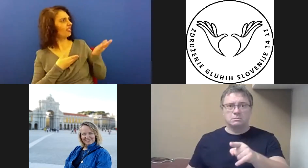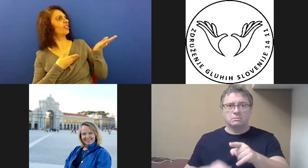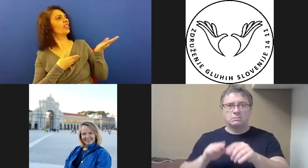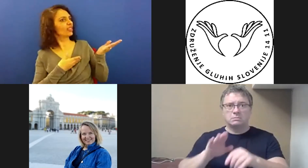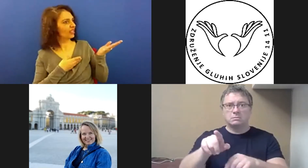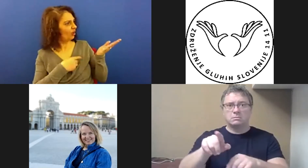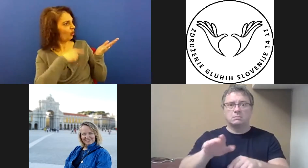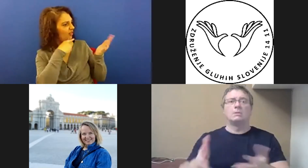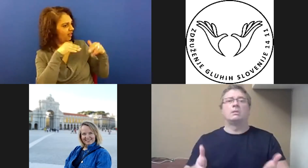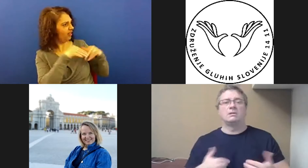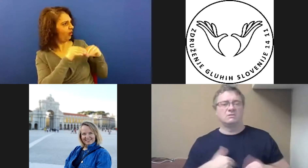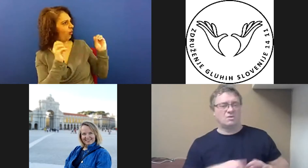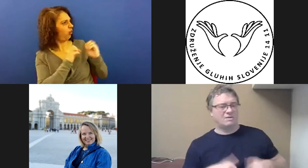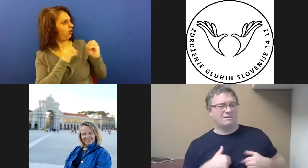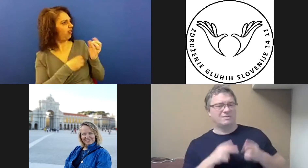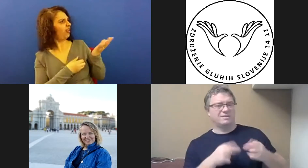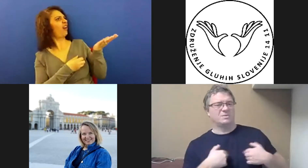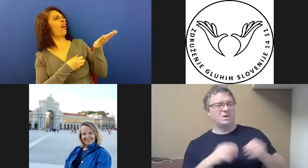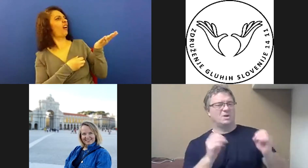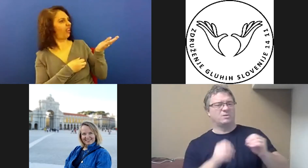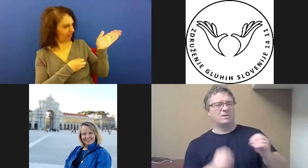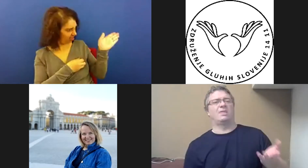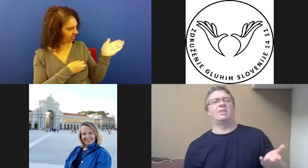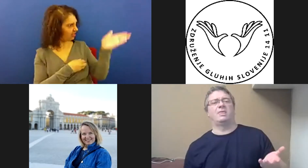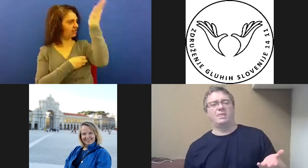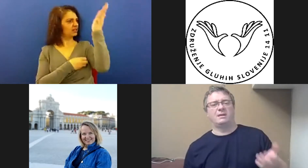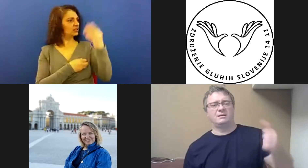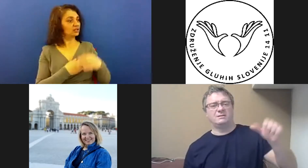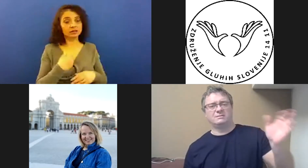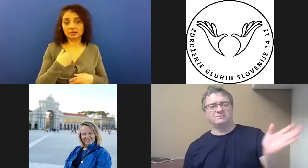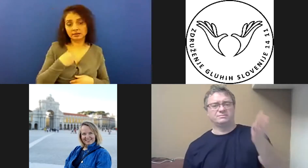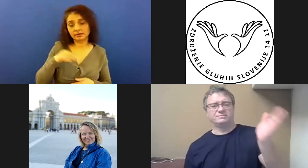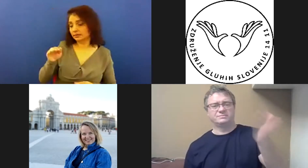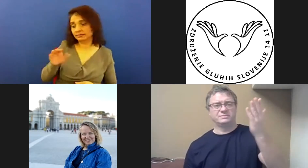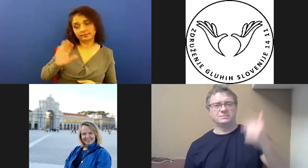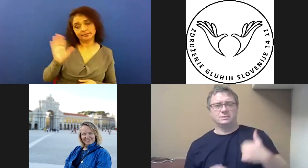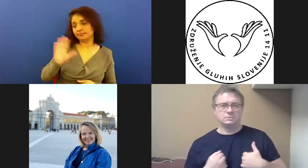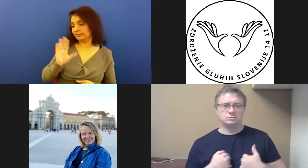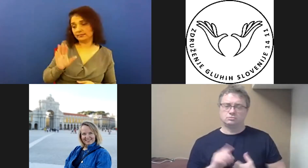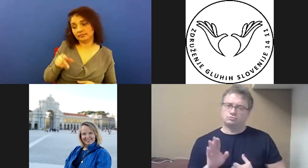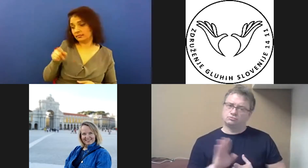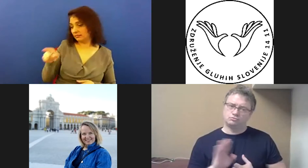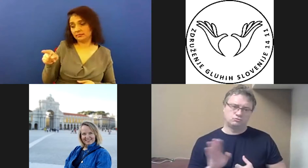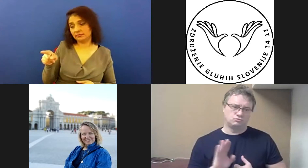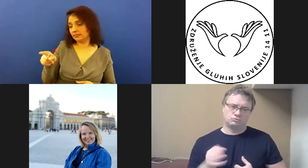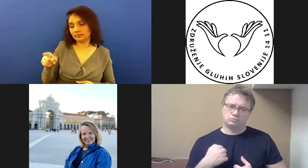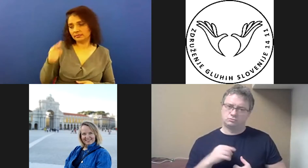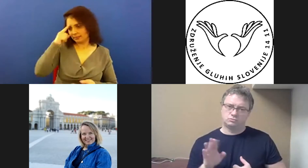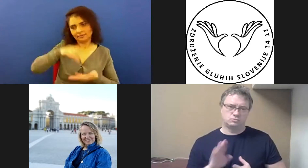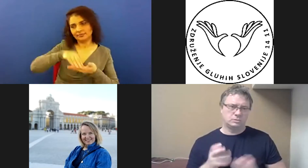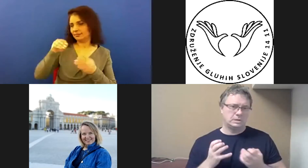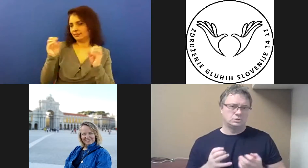And they were proud. They had a family, they were married, they had children. And they looked at me like, what about you? What's wrong with you? And I told them,